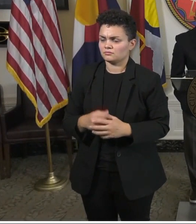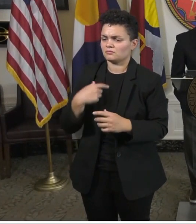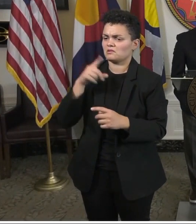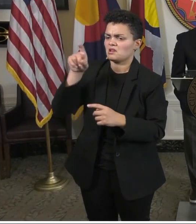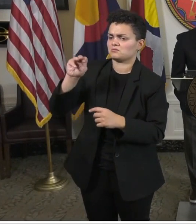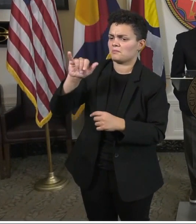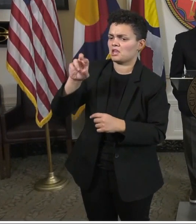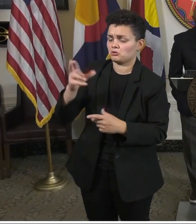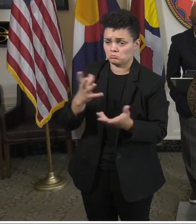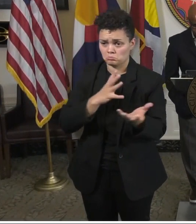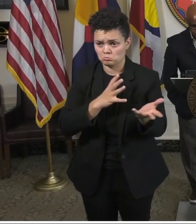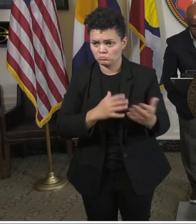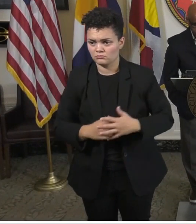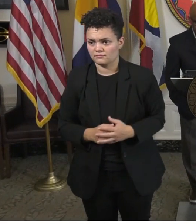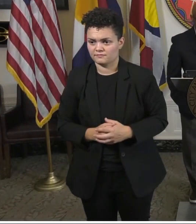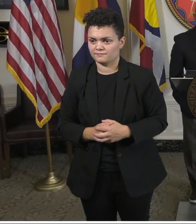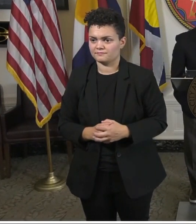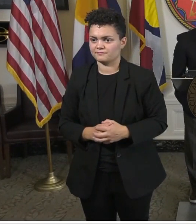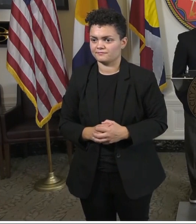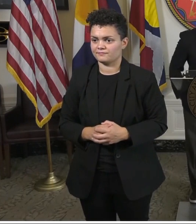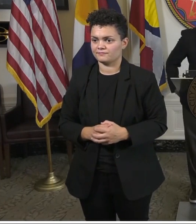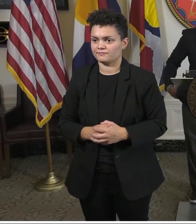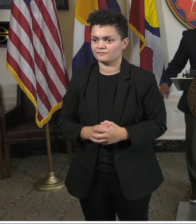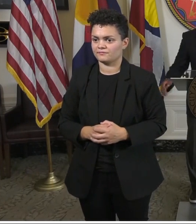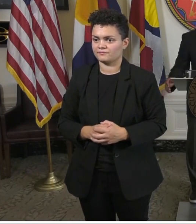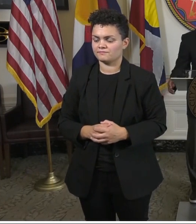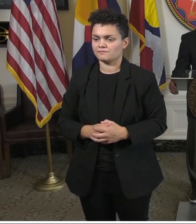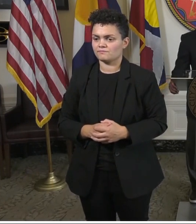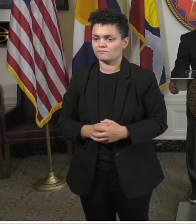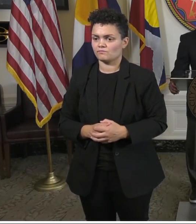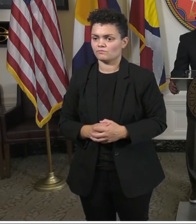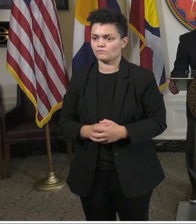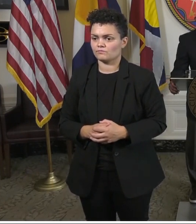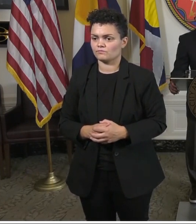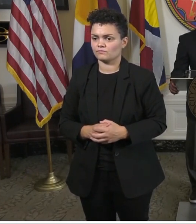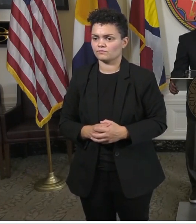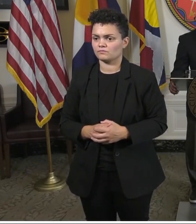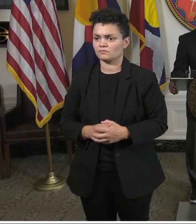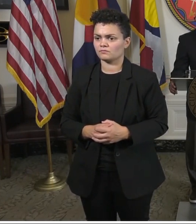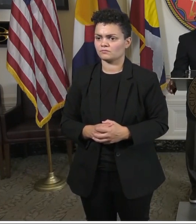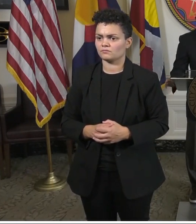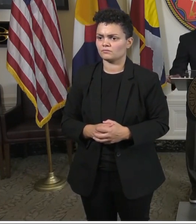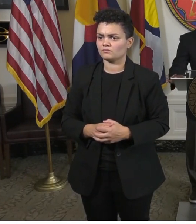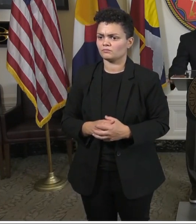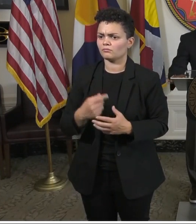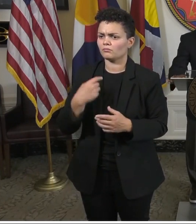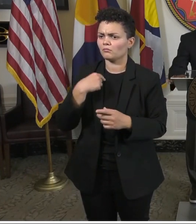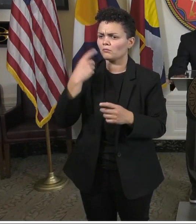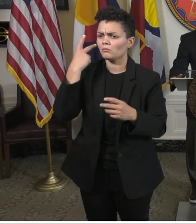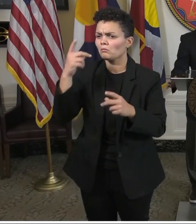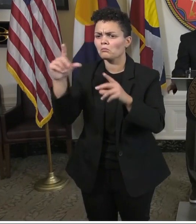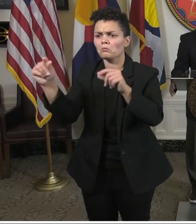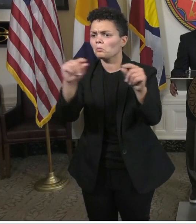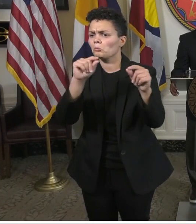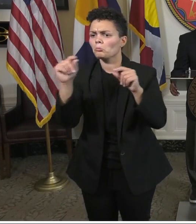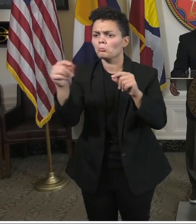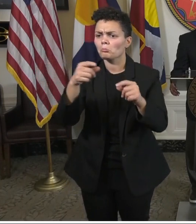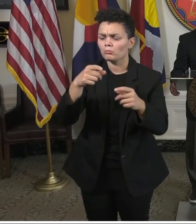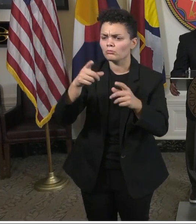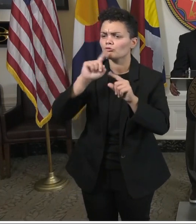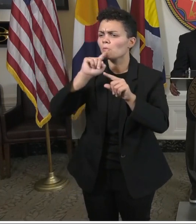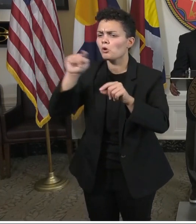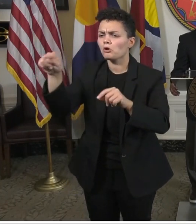Go ahead. We've had police tell some of our reporters that some of the people who caused trouble at Wednesday's homeless